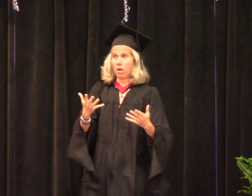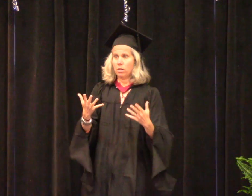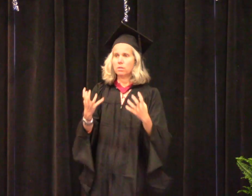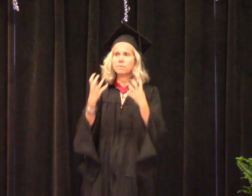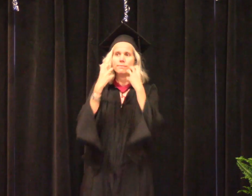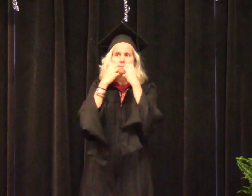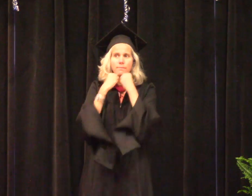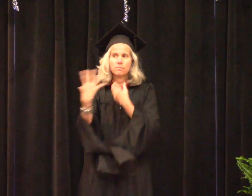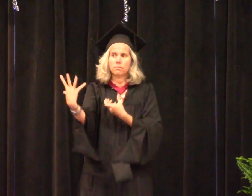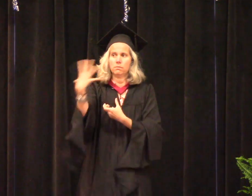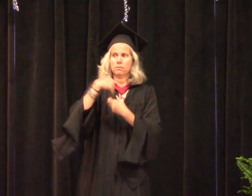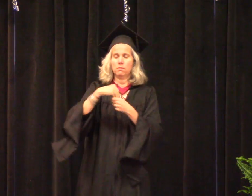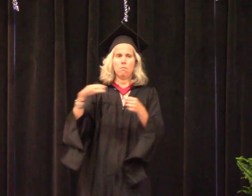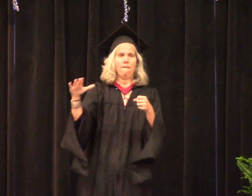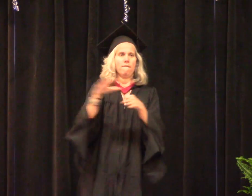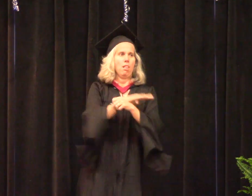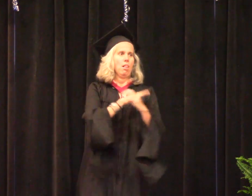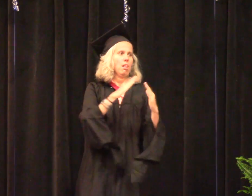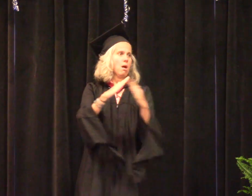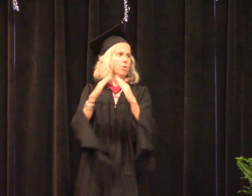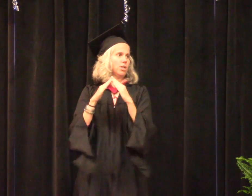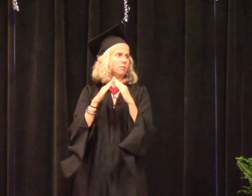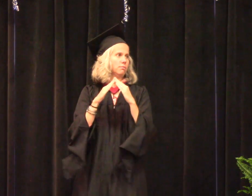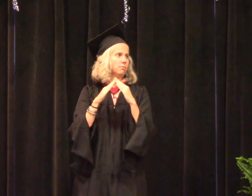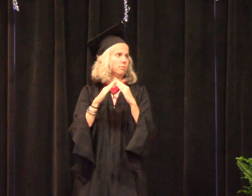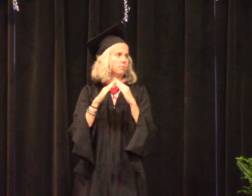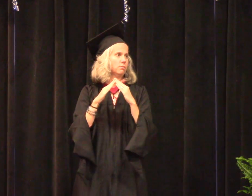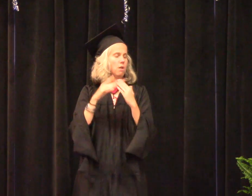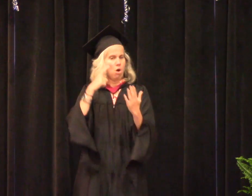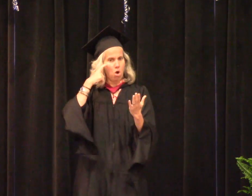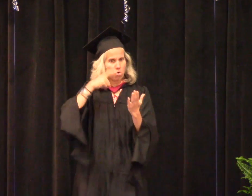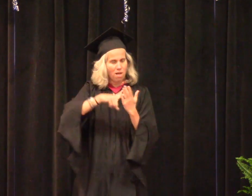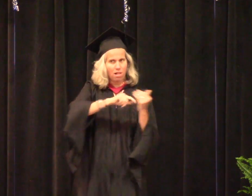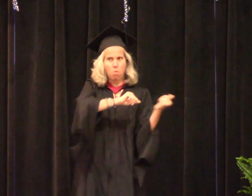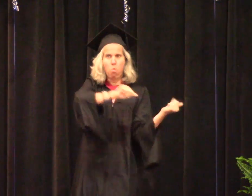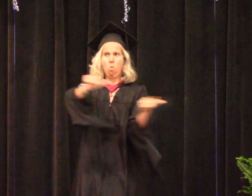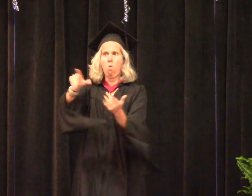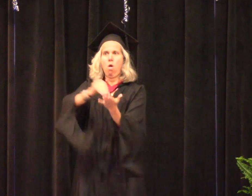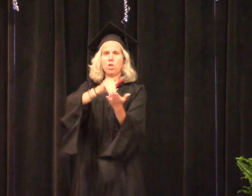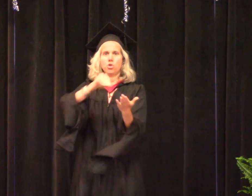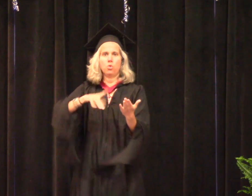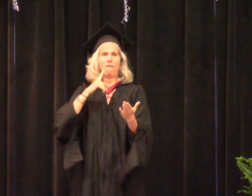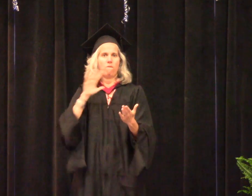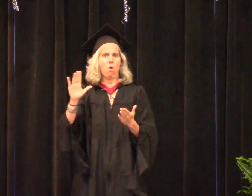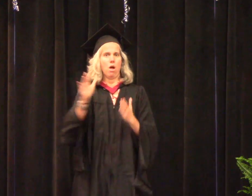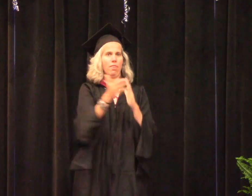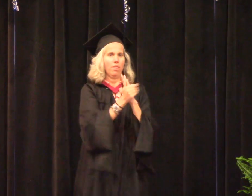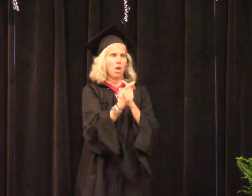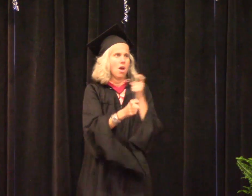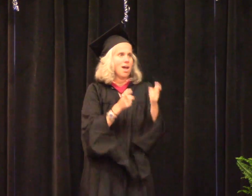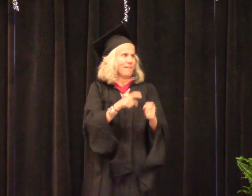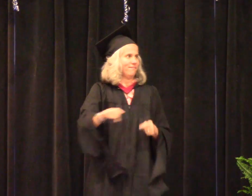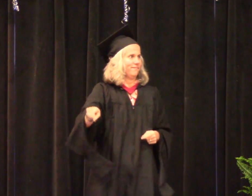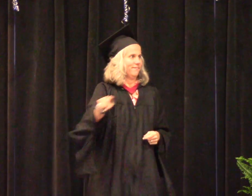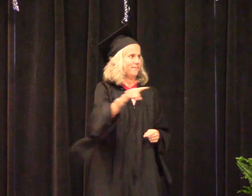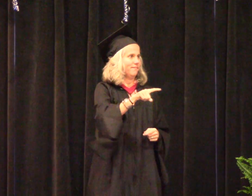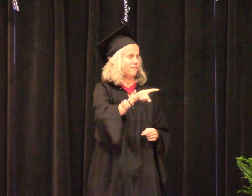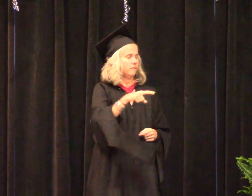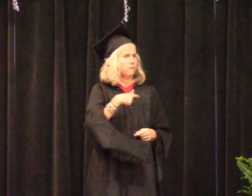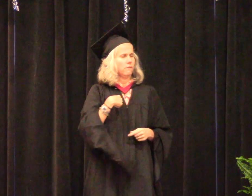the Learning Center has a golden reputation for being an all-inclusive community. All deaf students